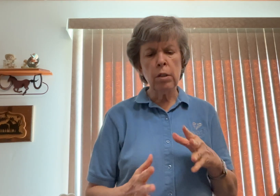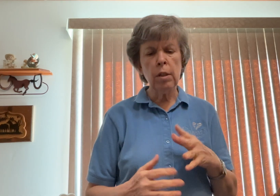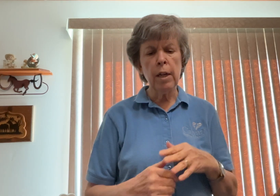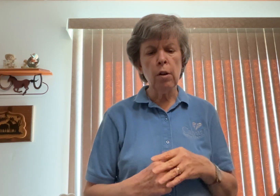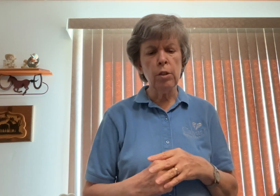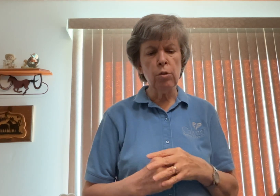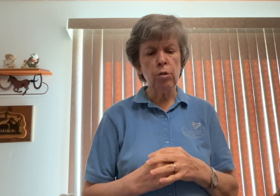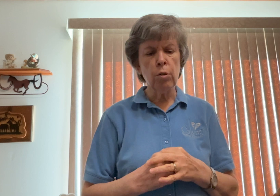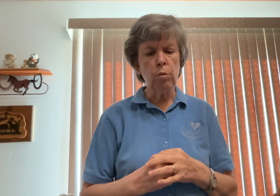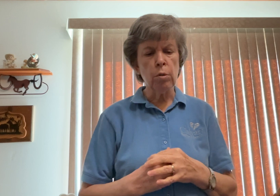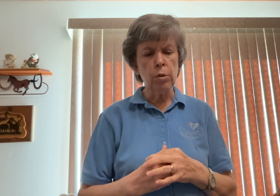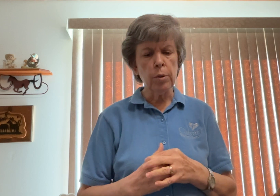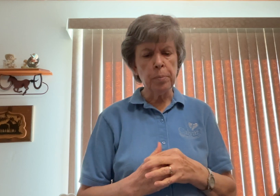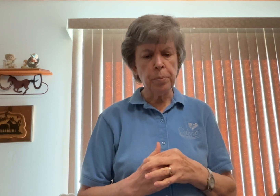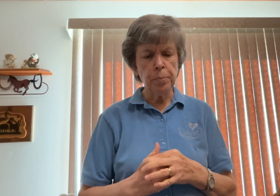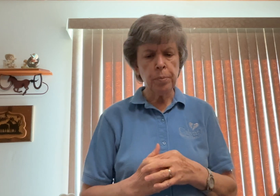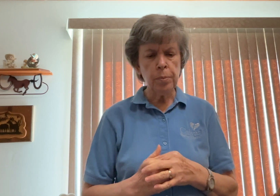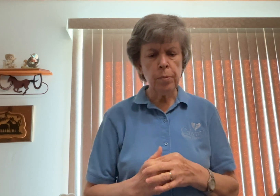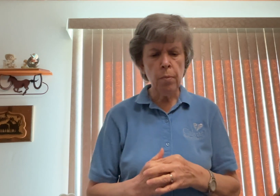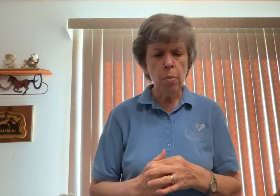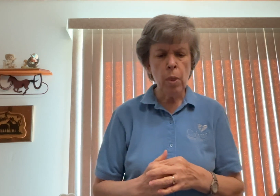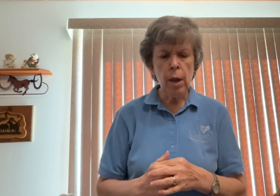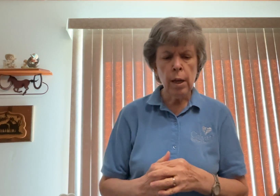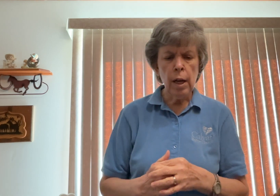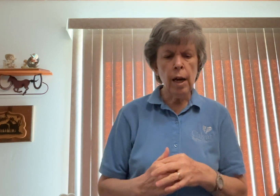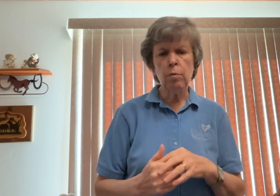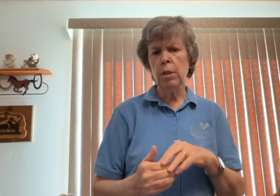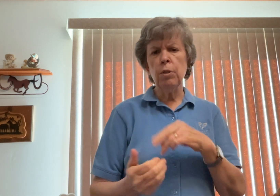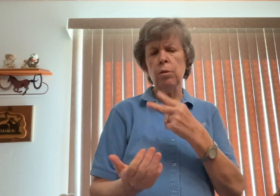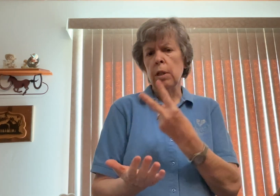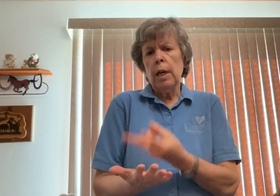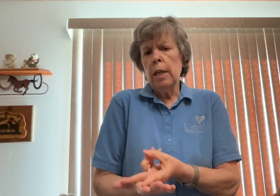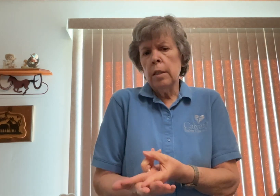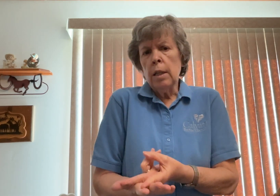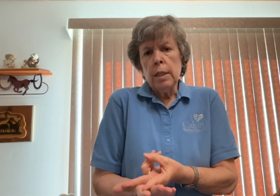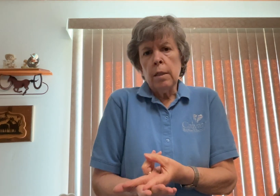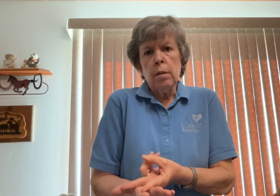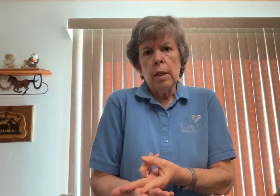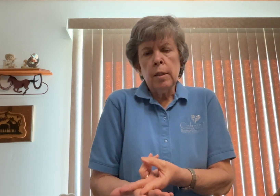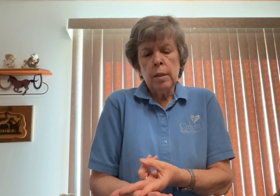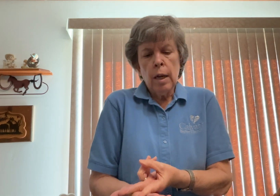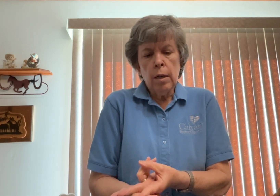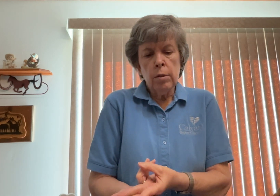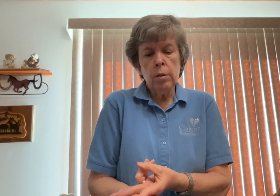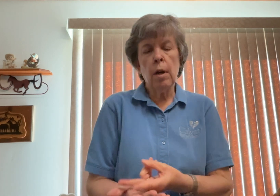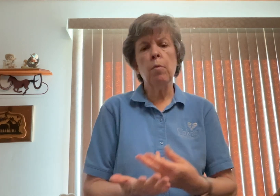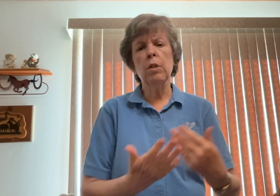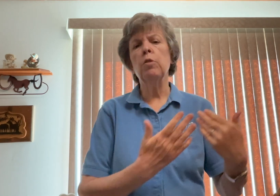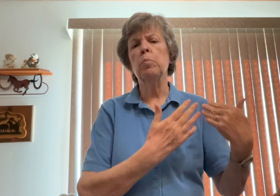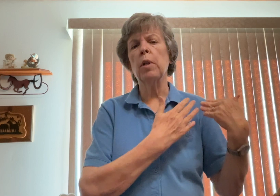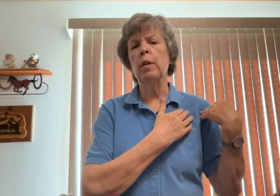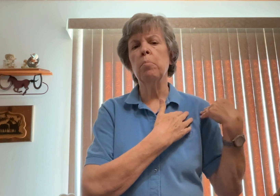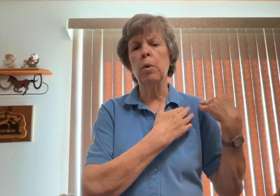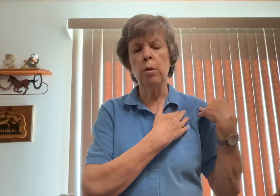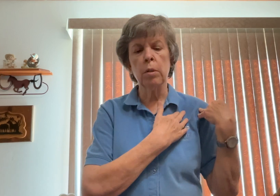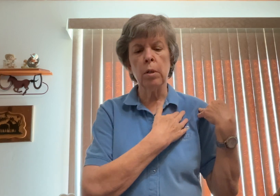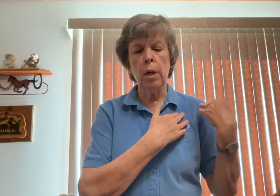laid on your shoulders, I don't want to use laid like to lay down. I want to use more like a burden. This